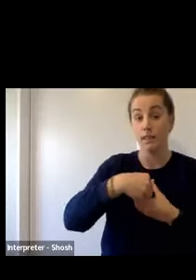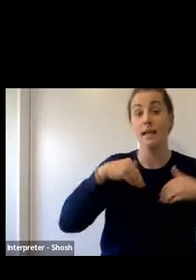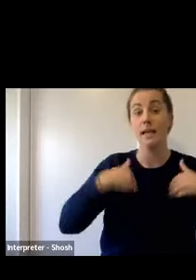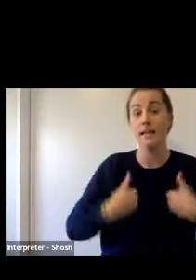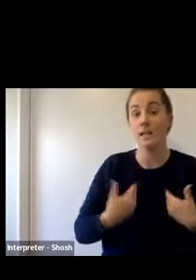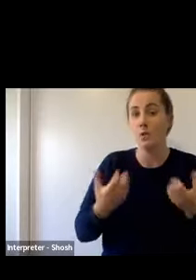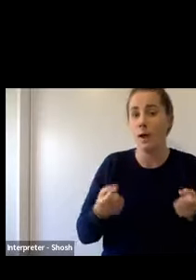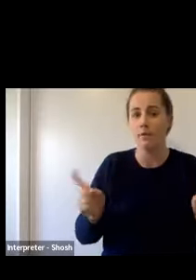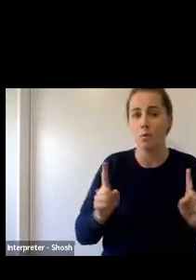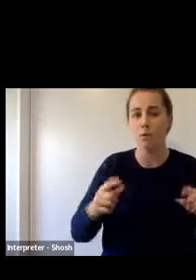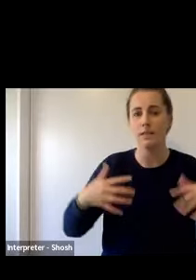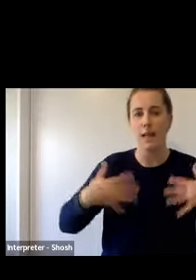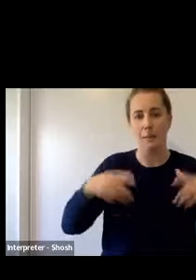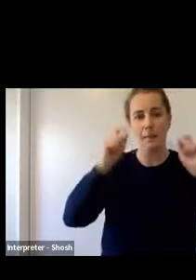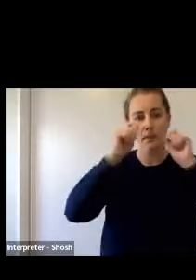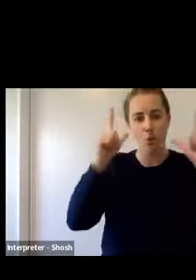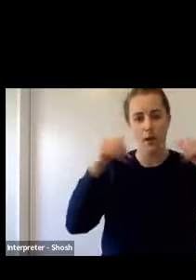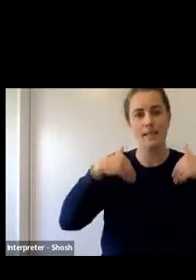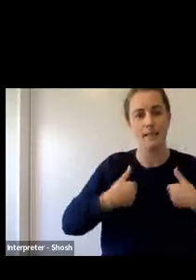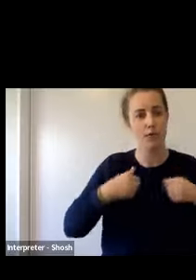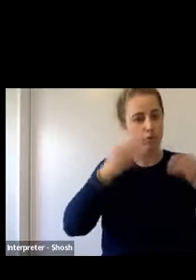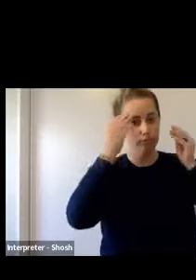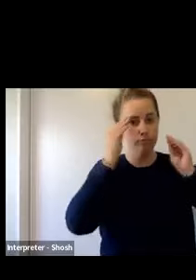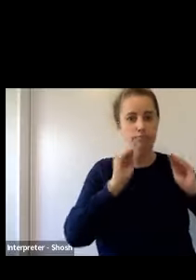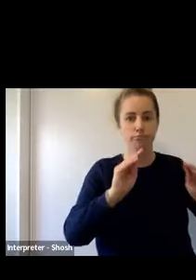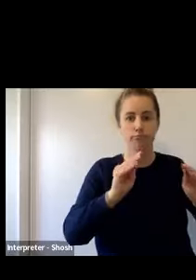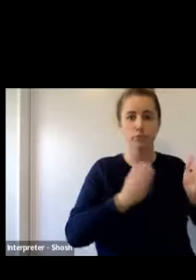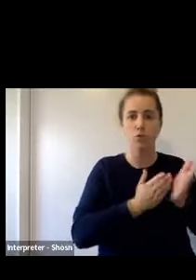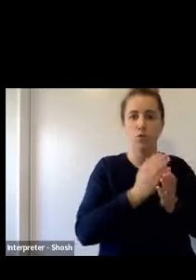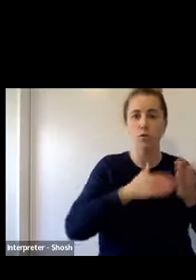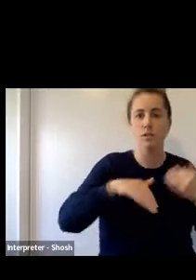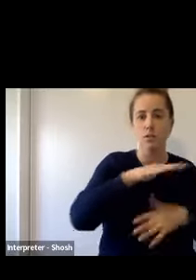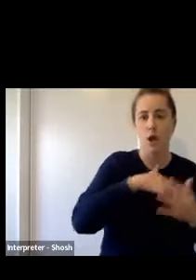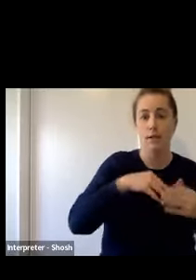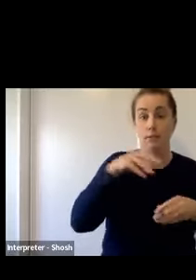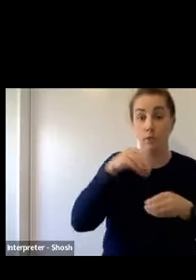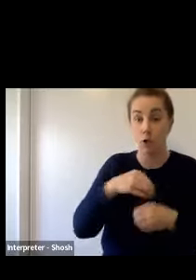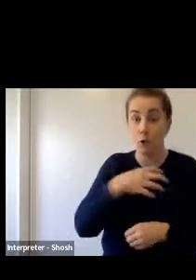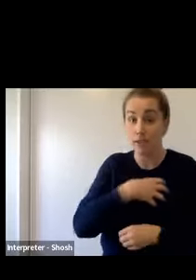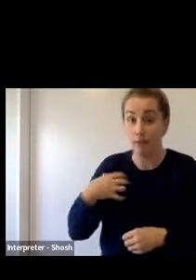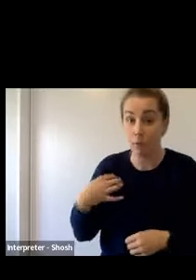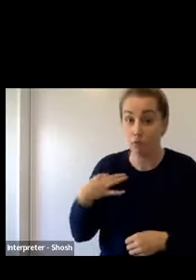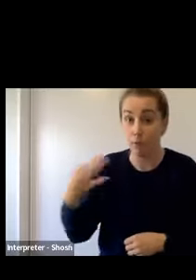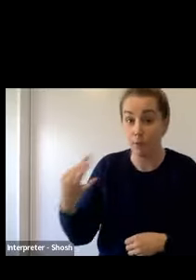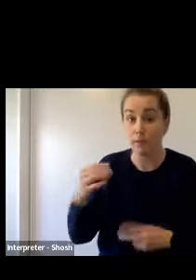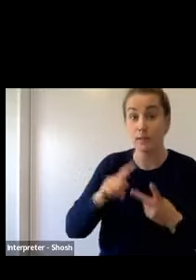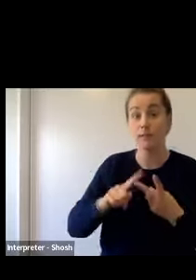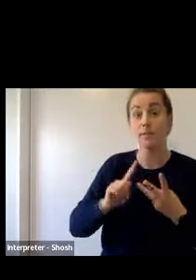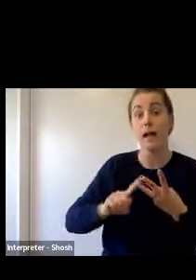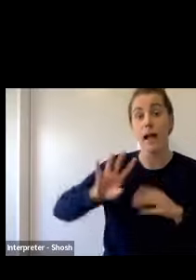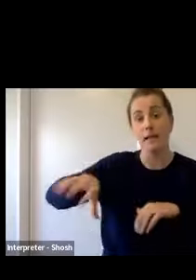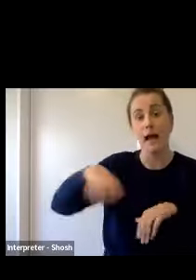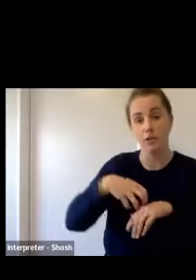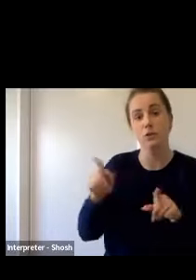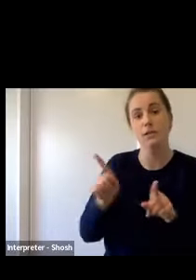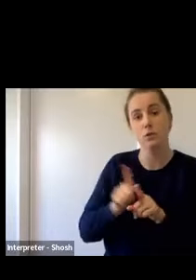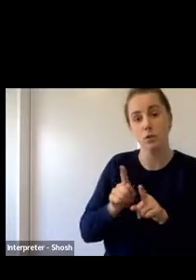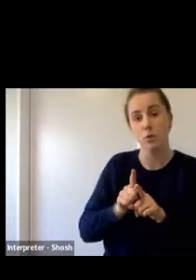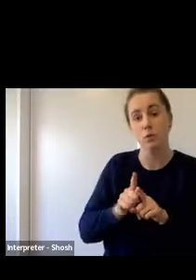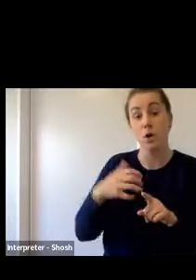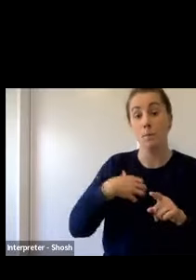to be some epilepsy awareness at all levels of society, including among government representatives and agencies.